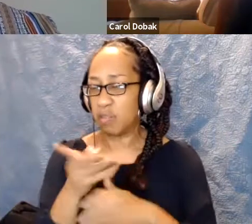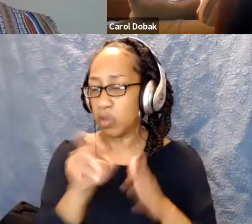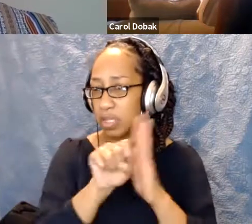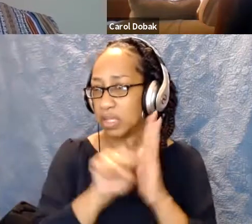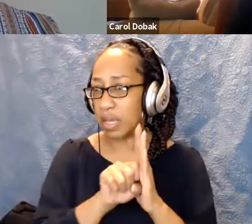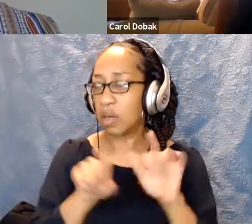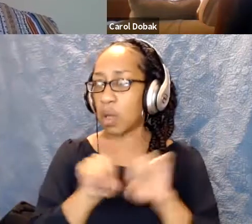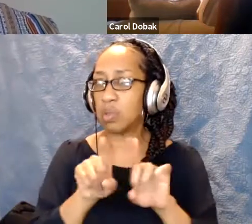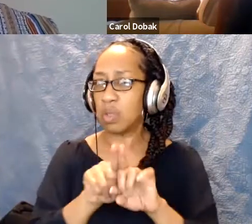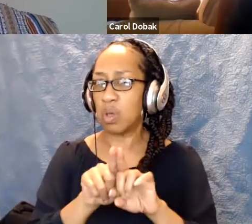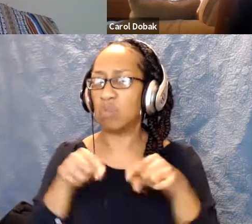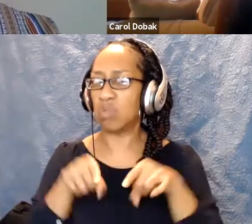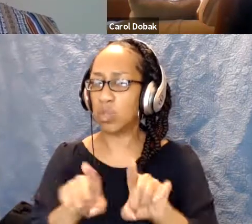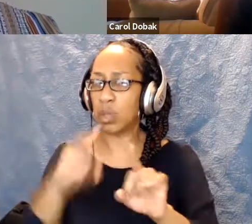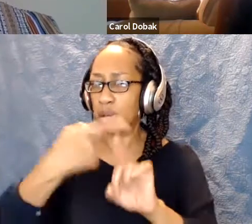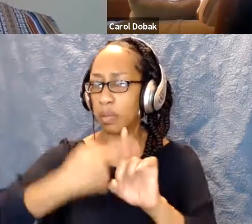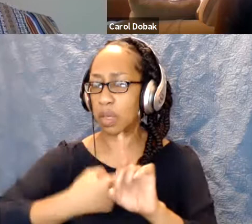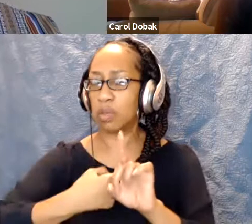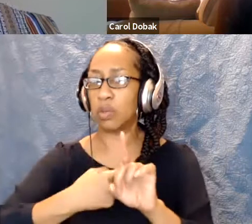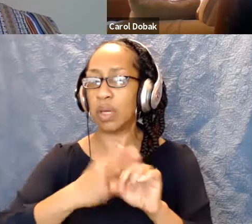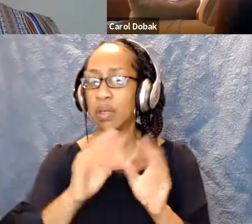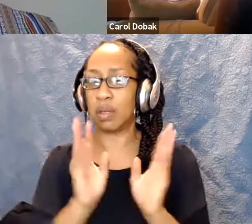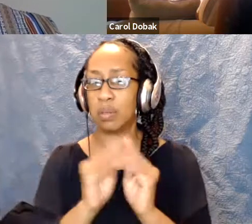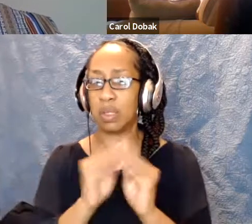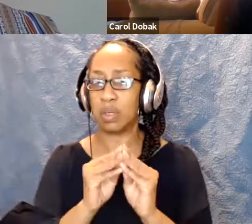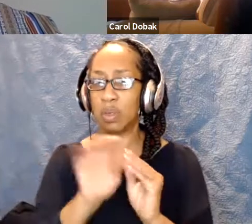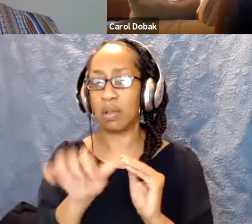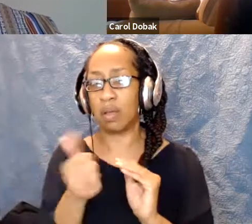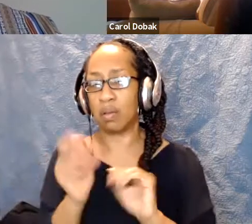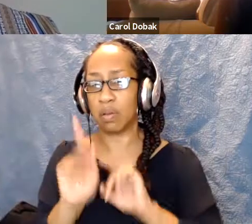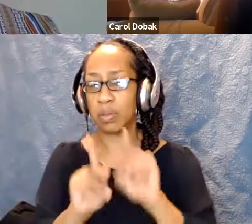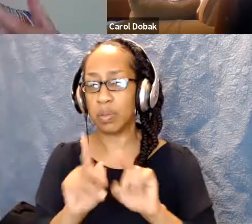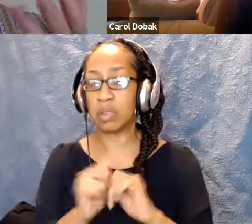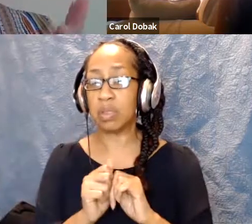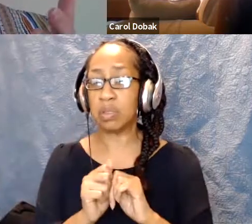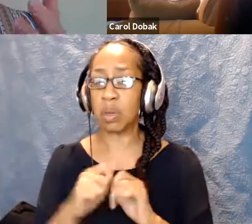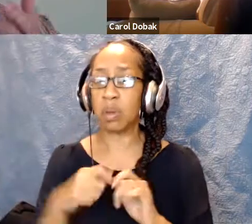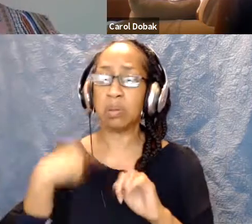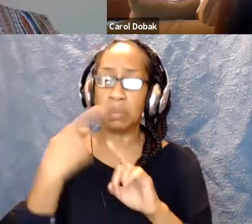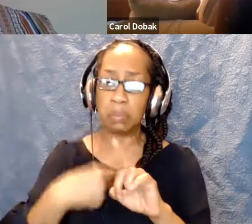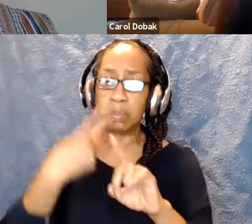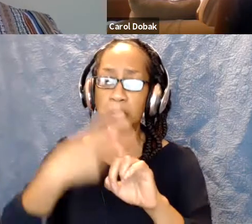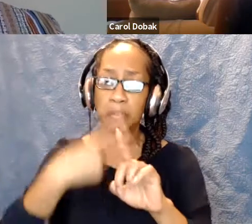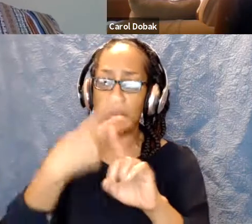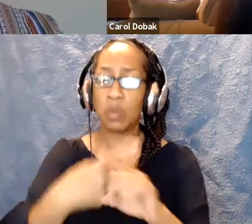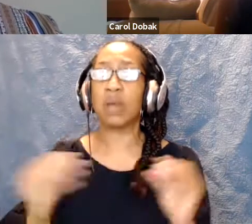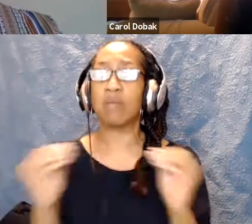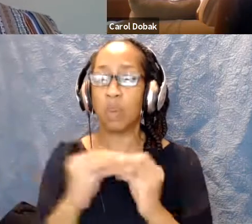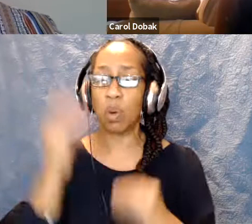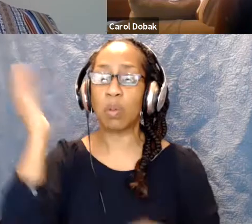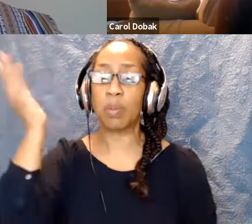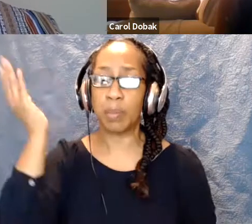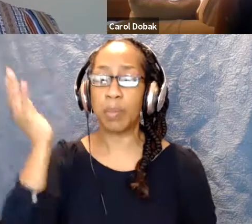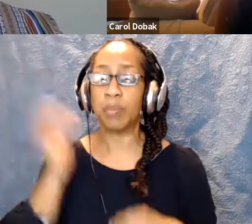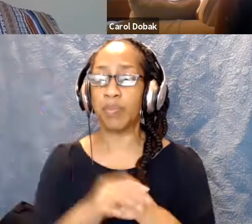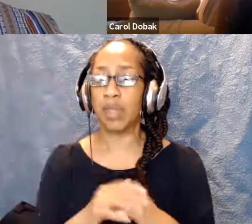facilitated discussion with stakeholders. And over the next few months, we'll be doing presentations just like this one that